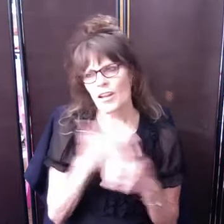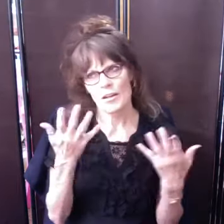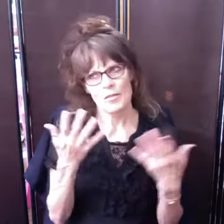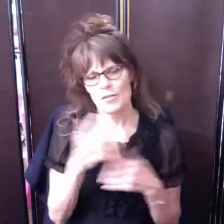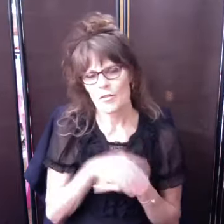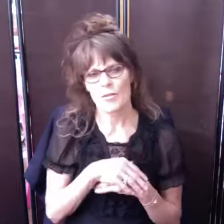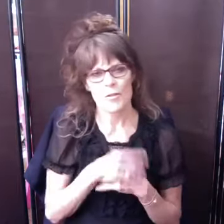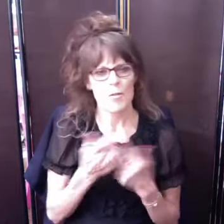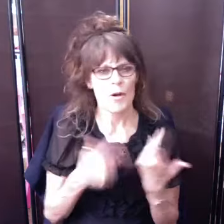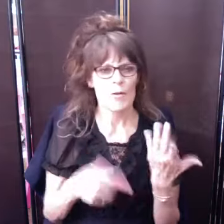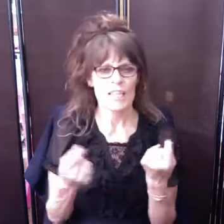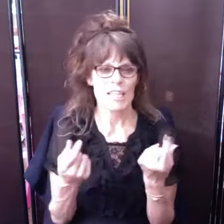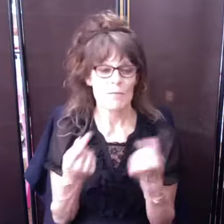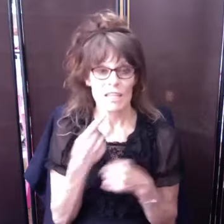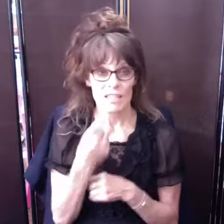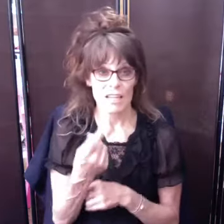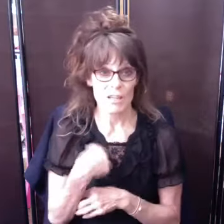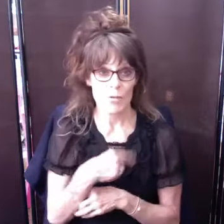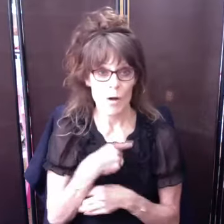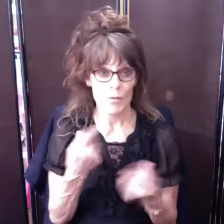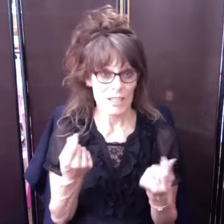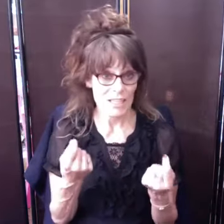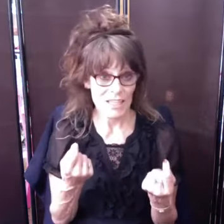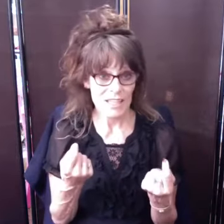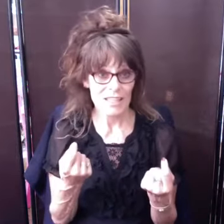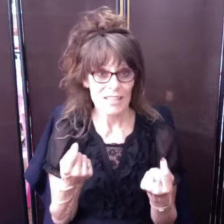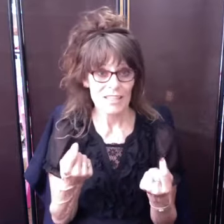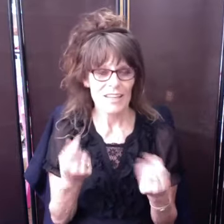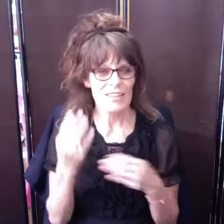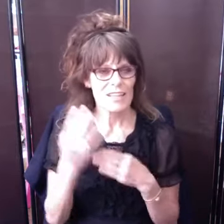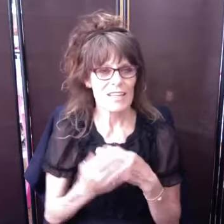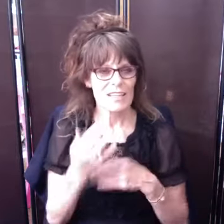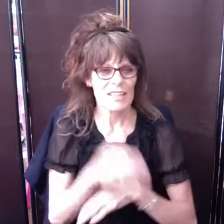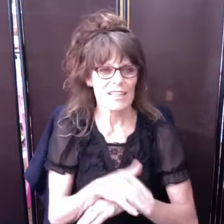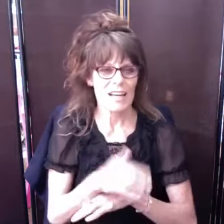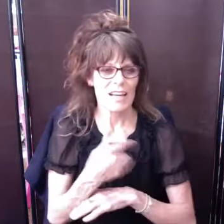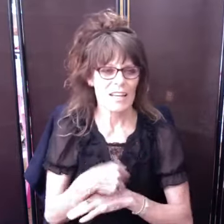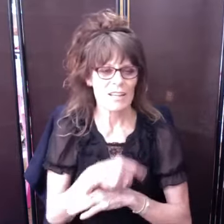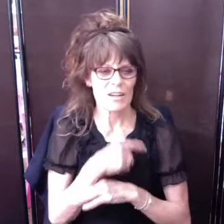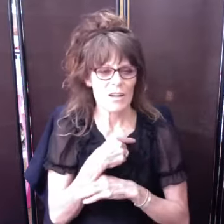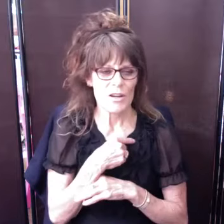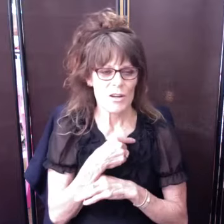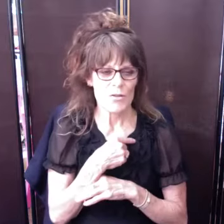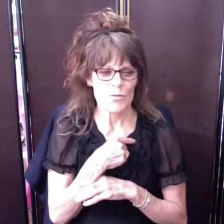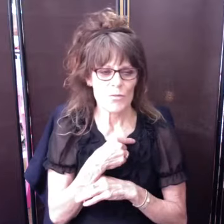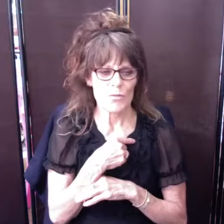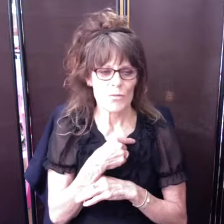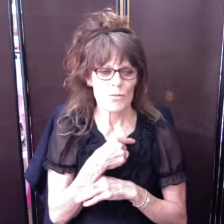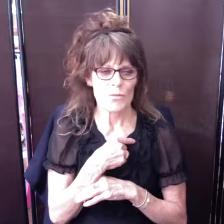out there, but I can tell you here we hid and we watched them have it. And at the end of the evening, I had 2 cups of hot foam from a tapped out keg at the hill at White Rock Lake. And